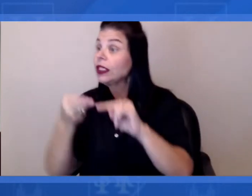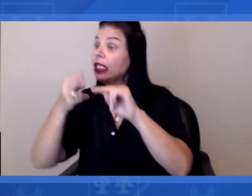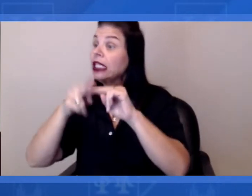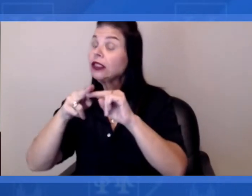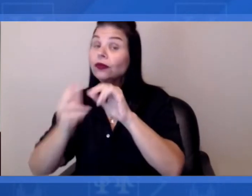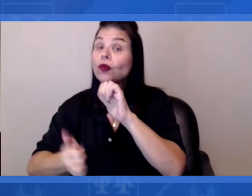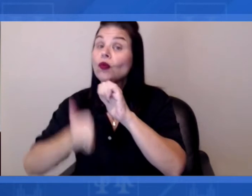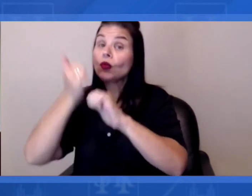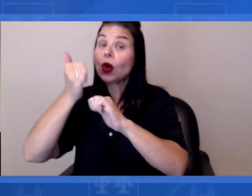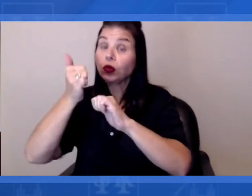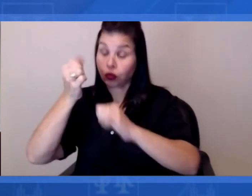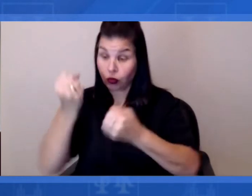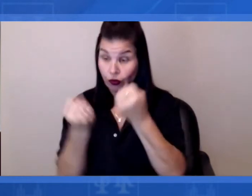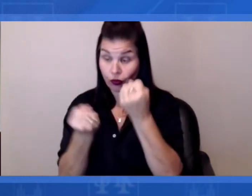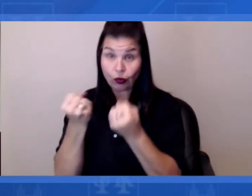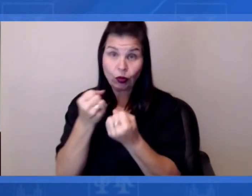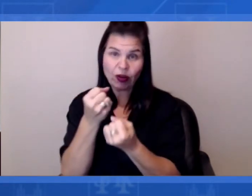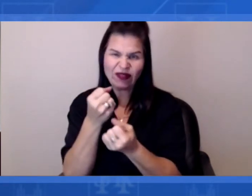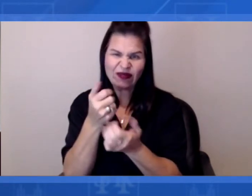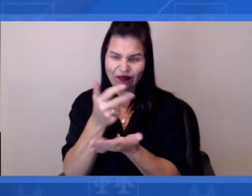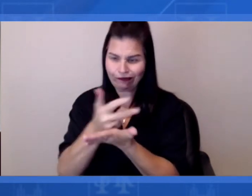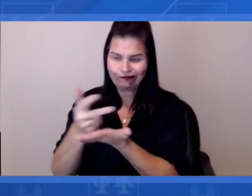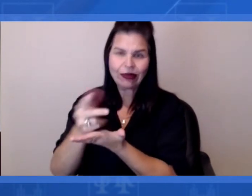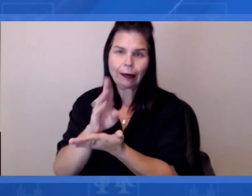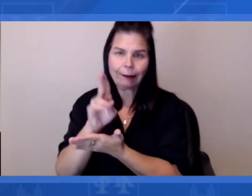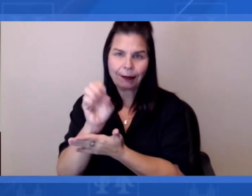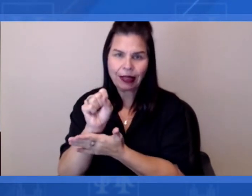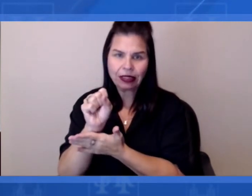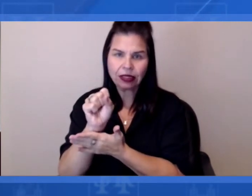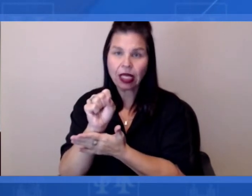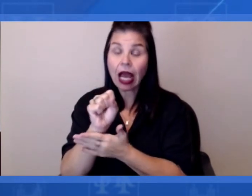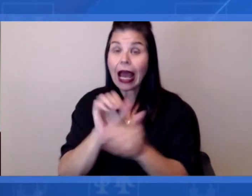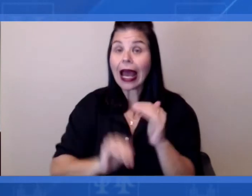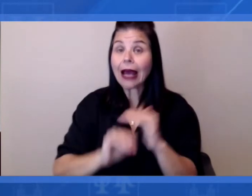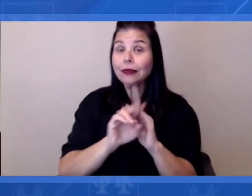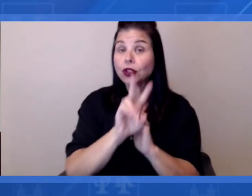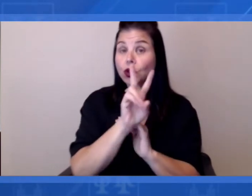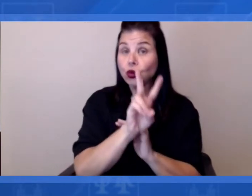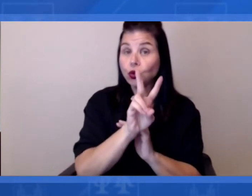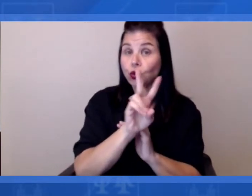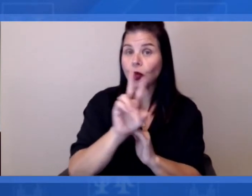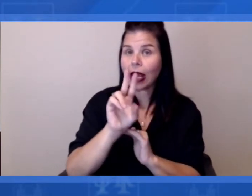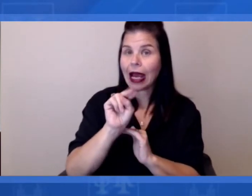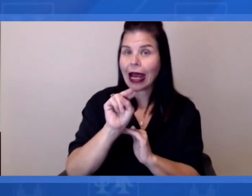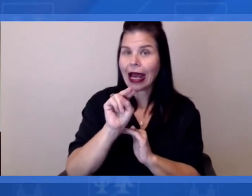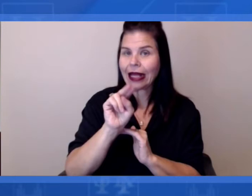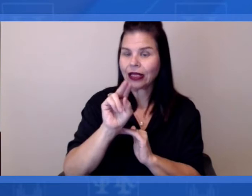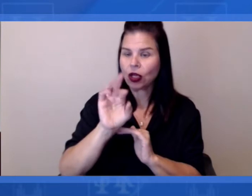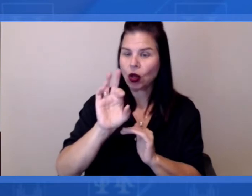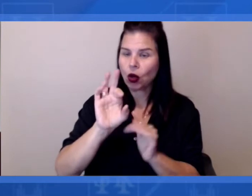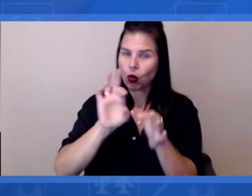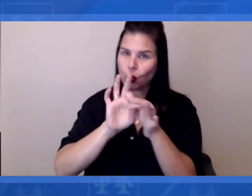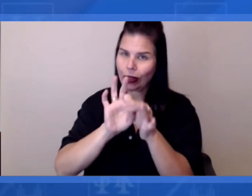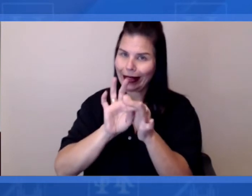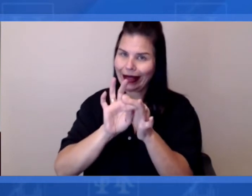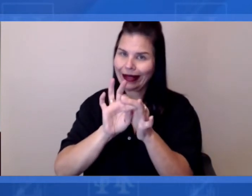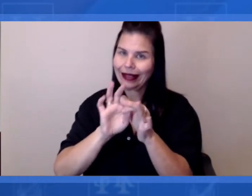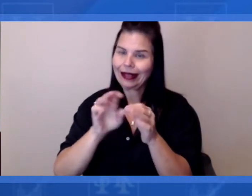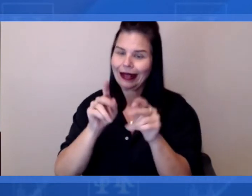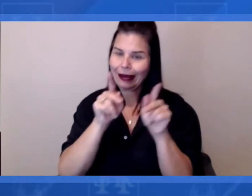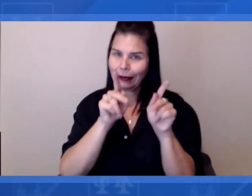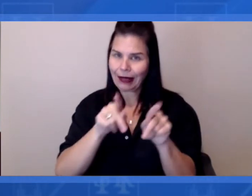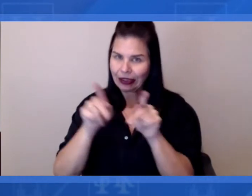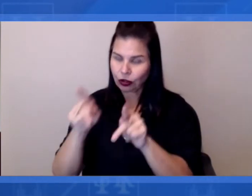most vehicles to up to 2 unrelated passengers who are wearing masks and who have